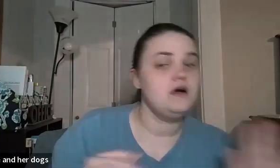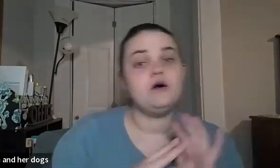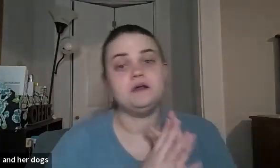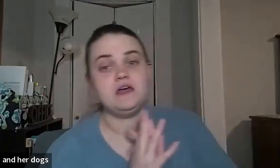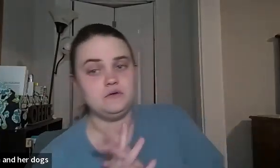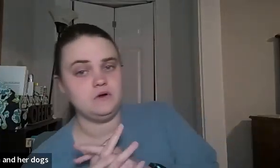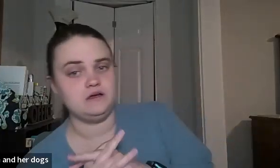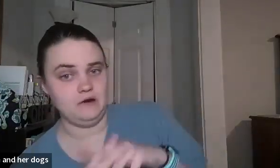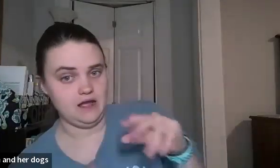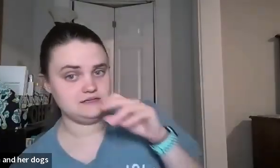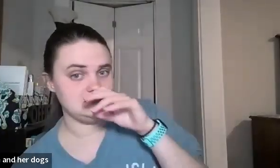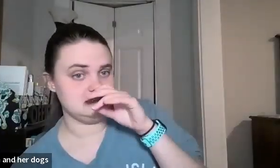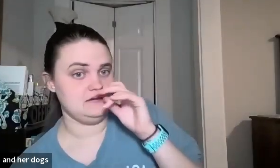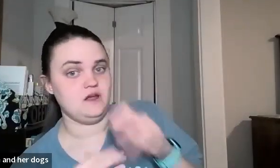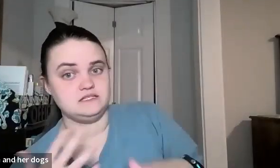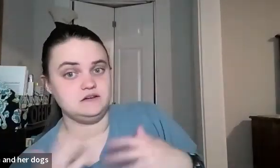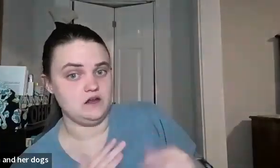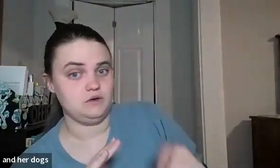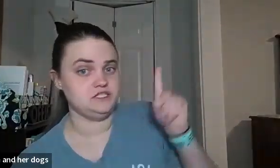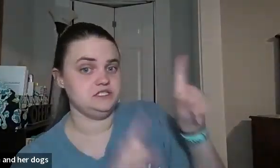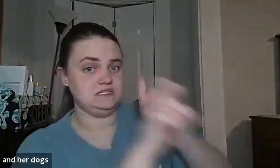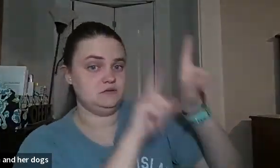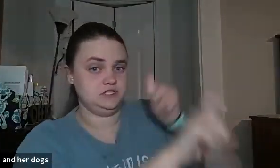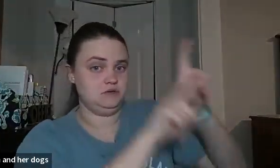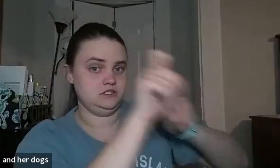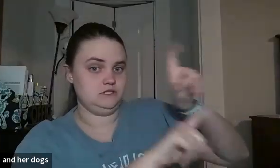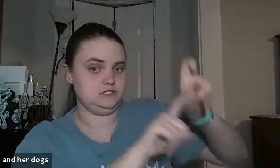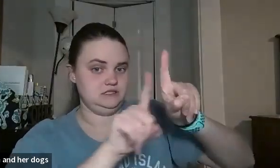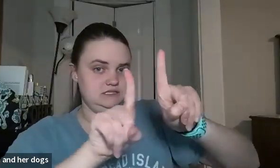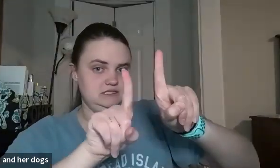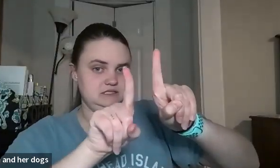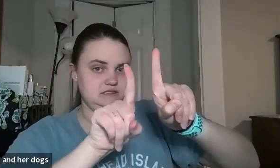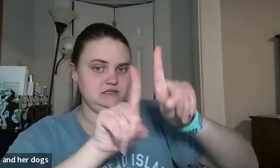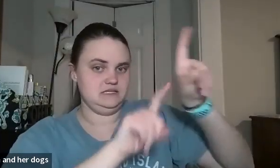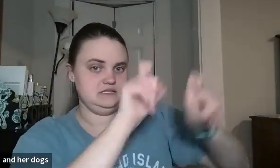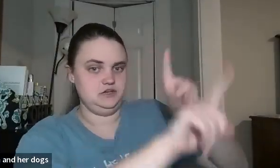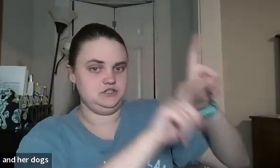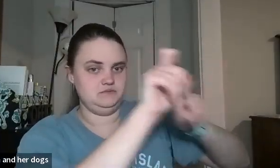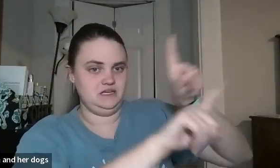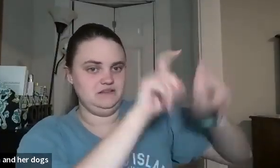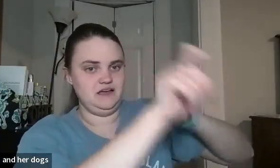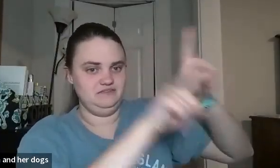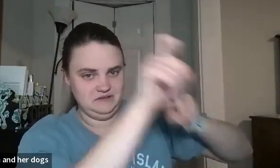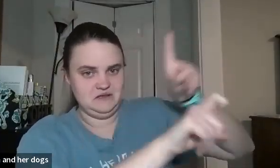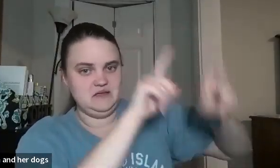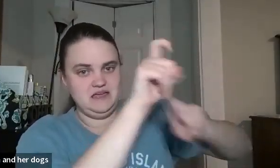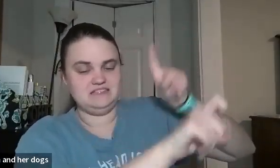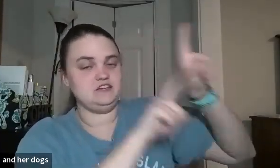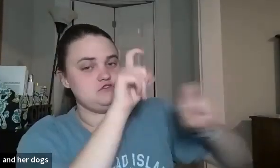Oh, another one for ask is like, if you're asking a lot of questions, it's question. It's this, and you're just making a lot of, it's like you're throwing